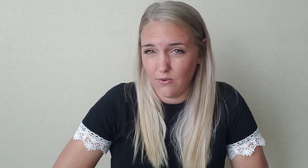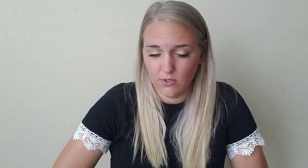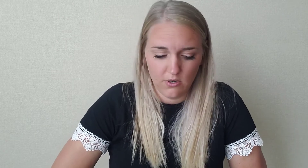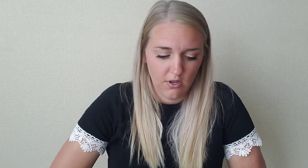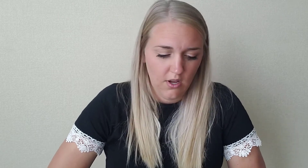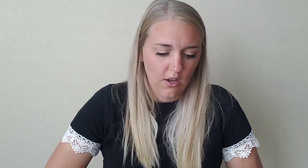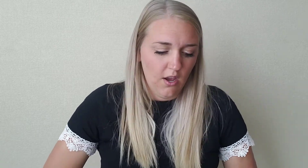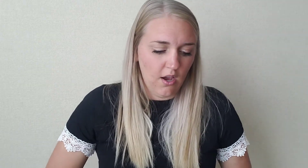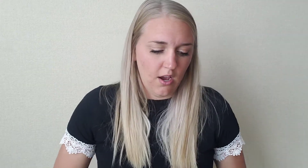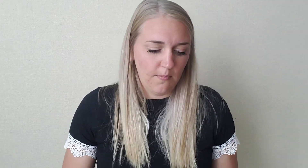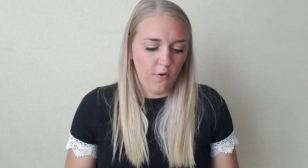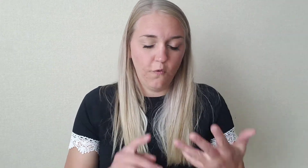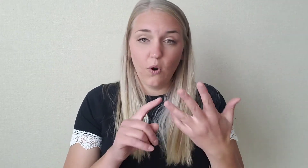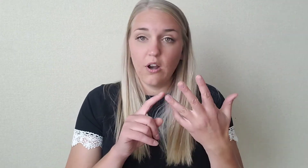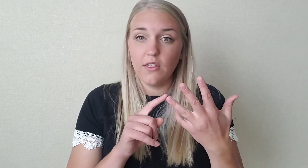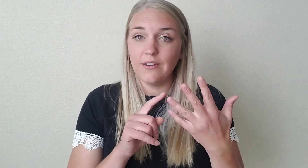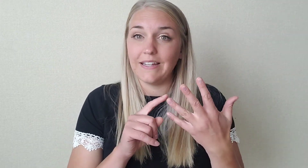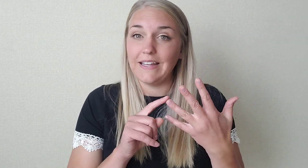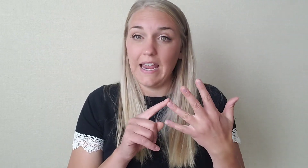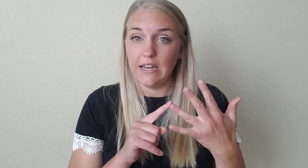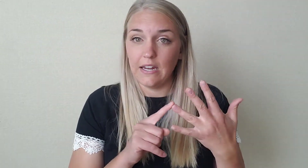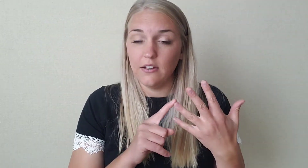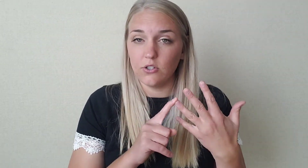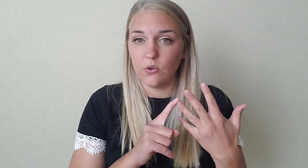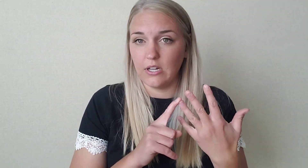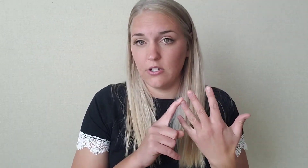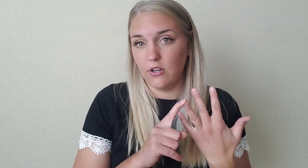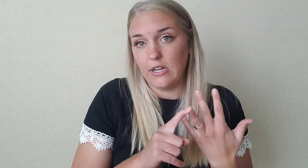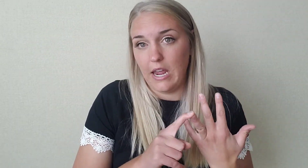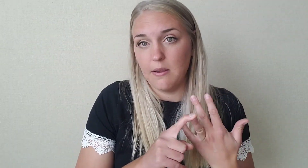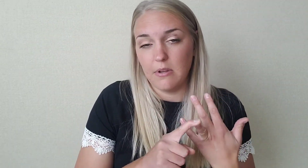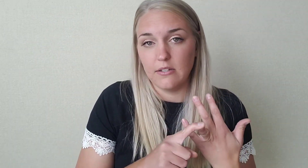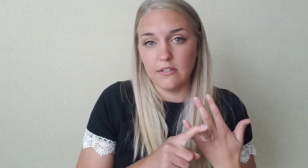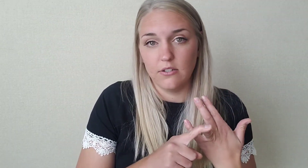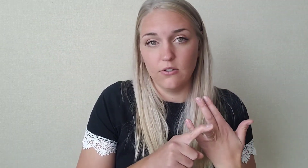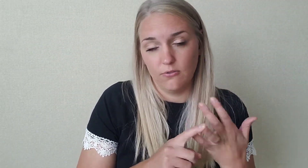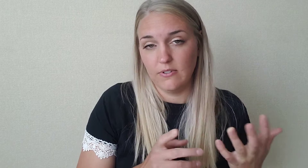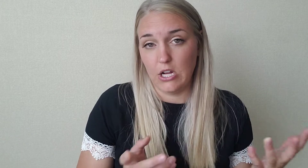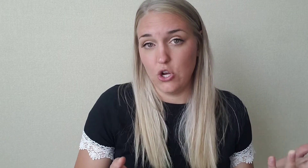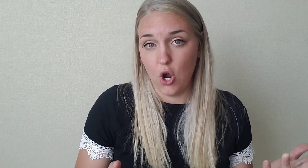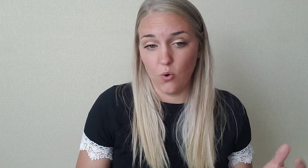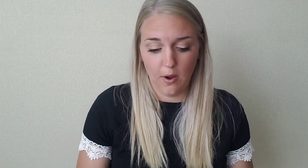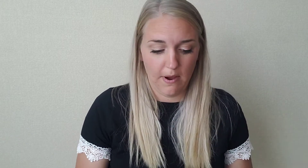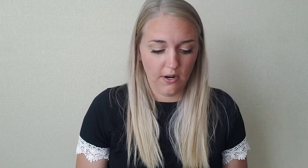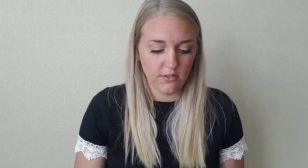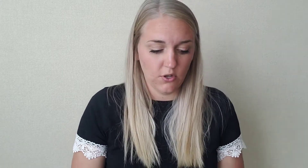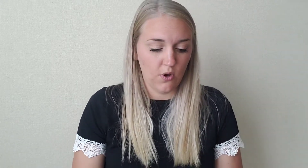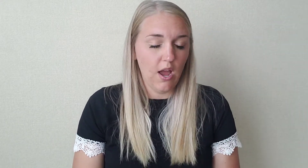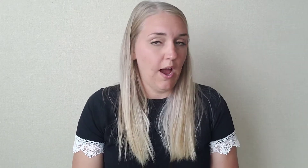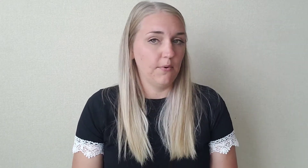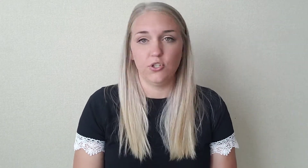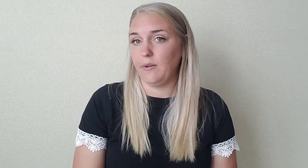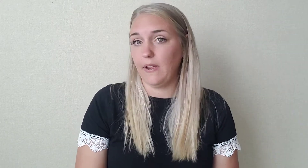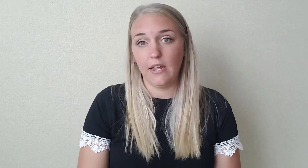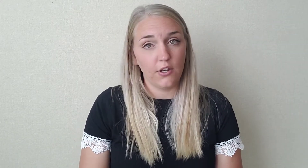doubt. Fourth, negating. So to negate means to say no about it. So I'm going to shake my head